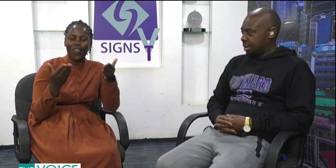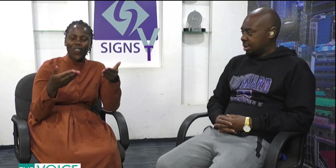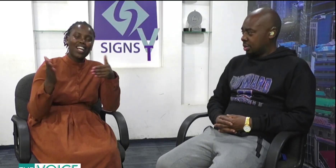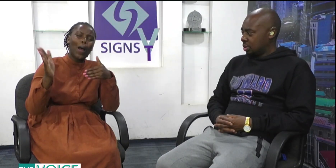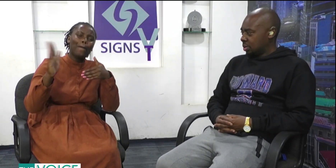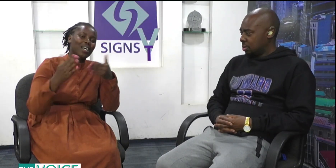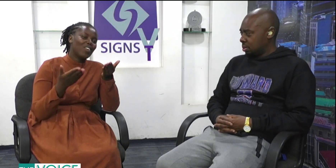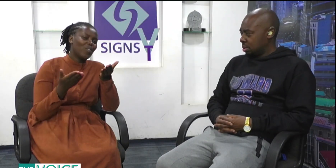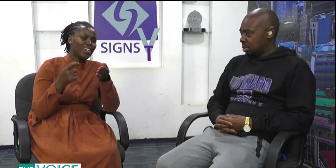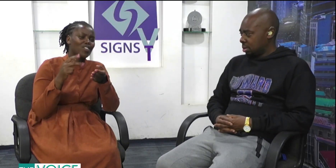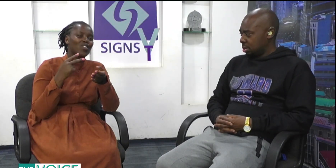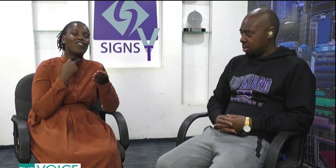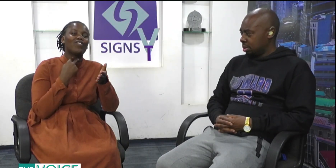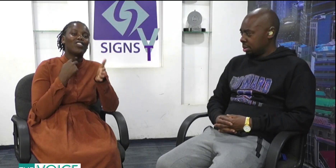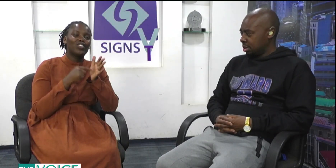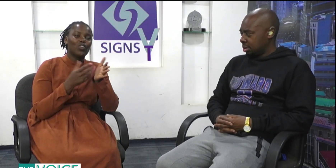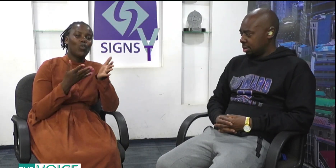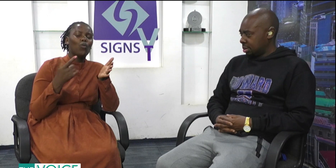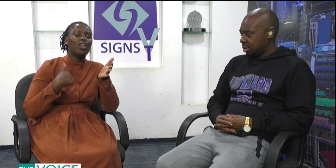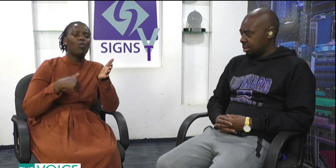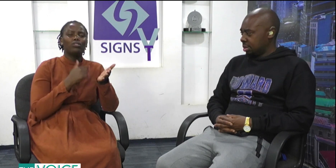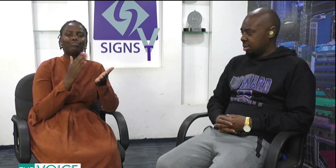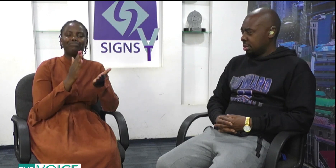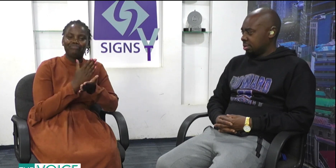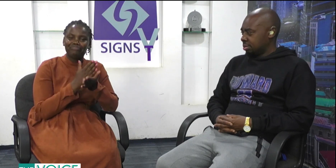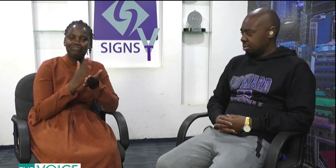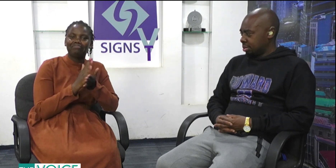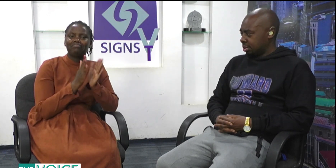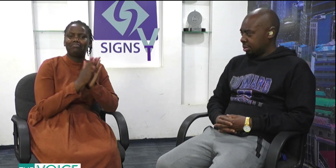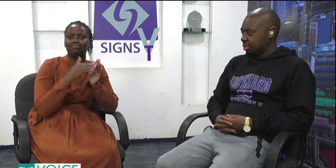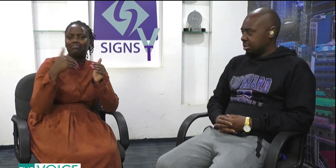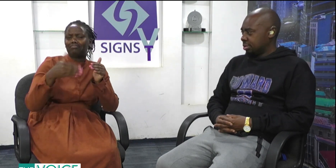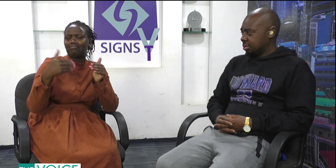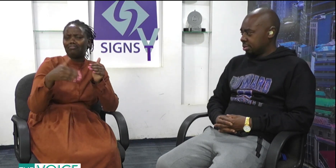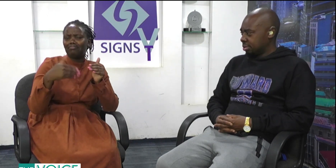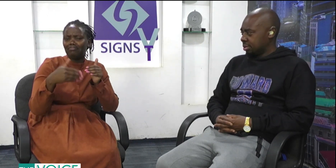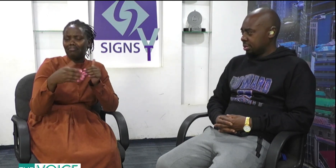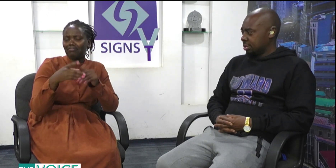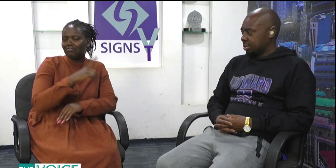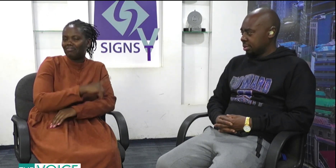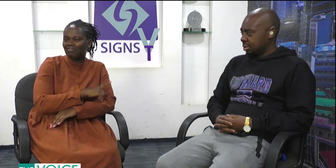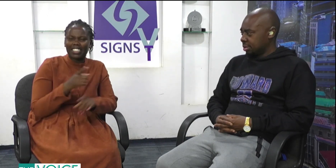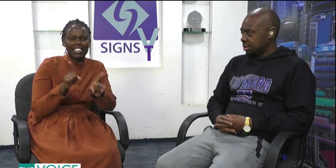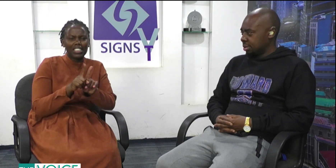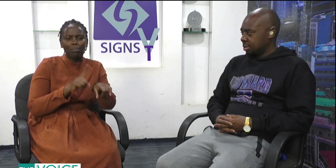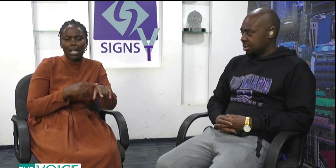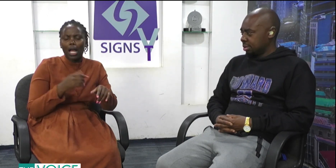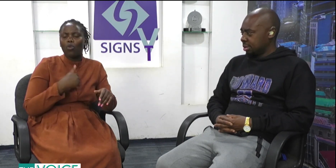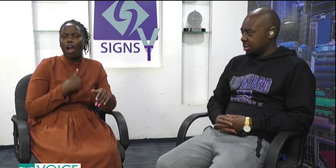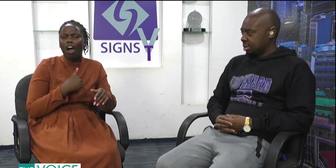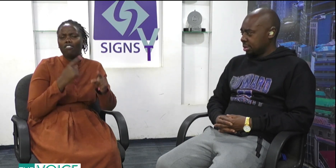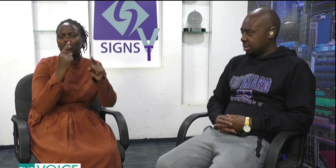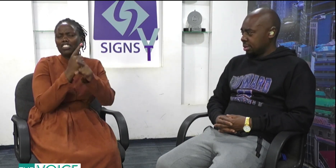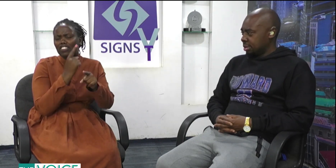Hello viewers, welcome back to the Voice Show, where we always share different